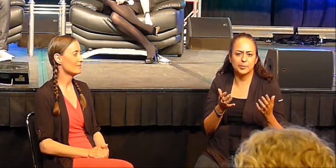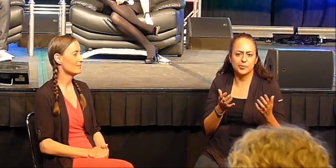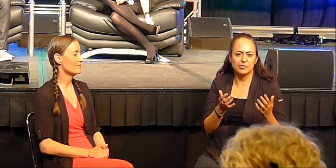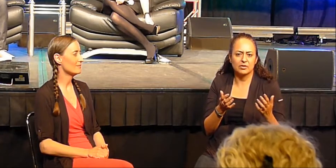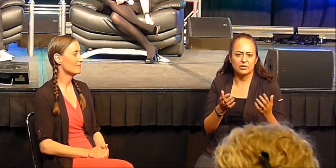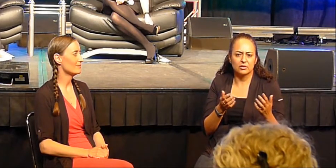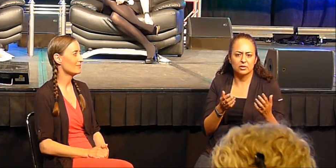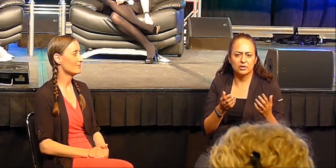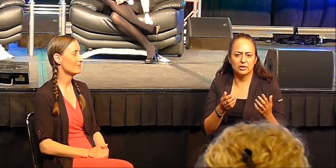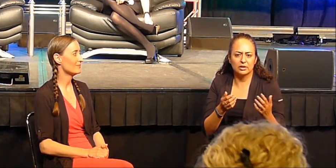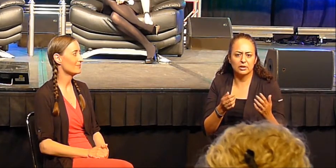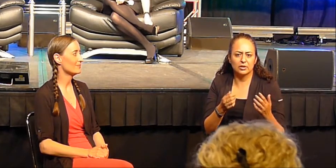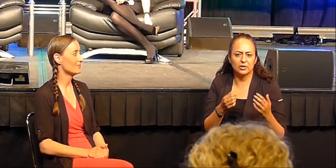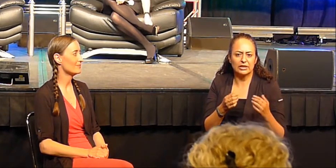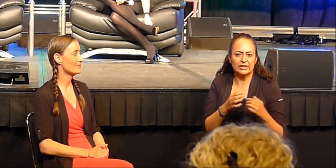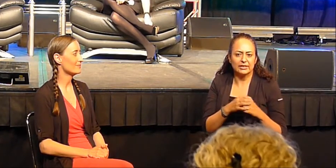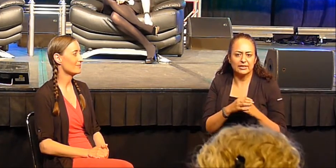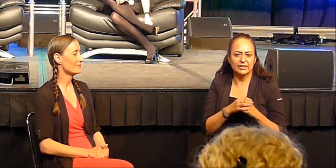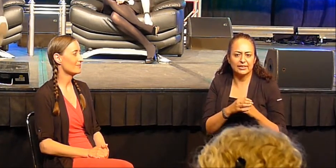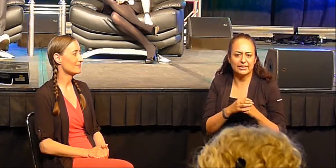butt with both hands?